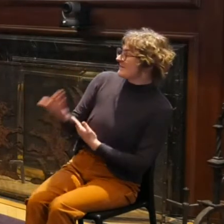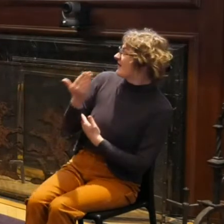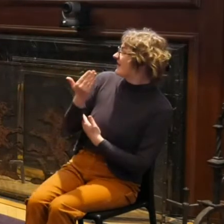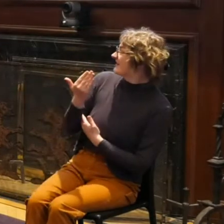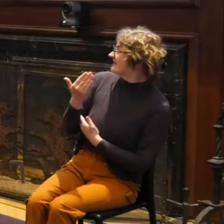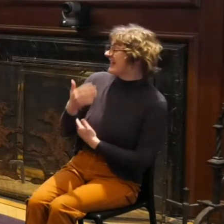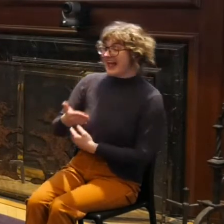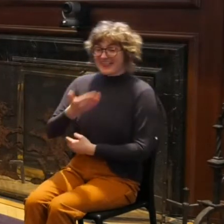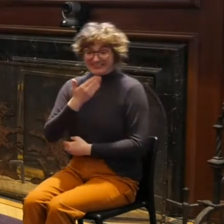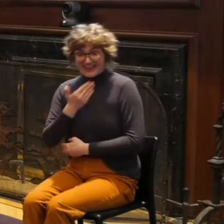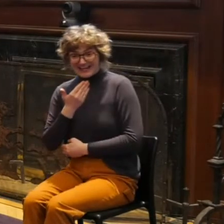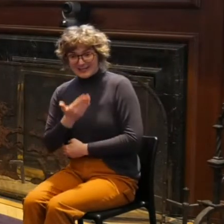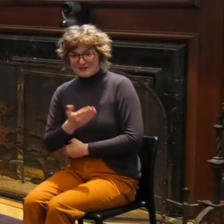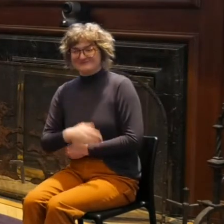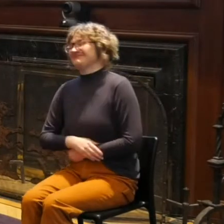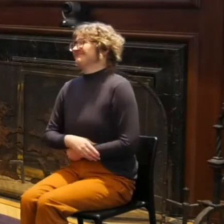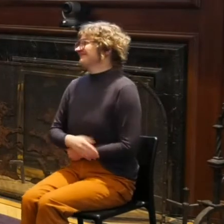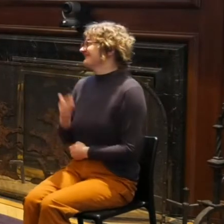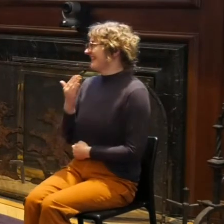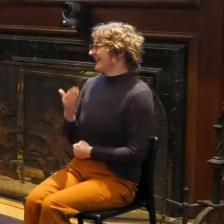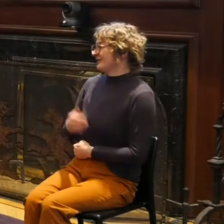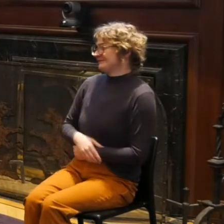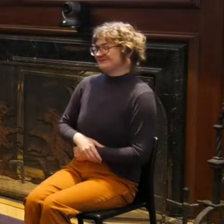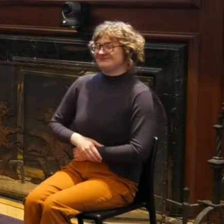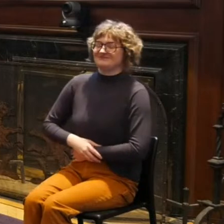And thank you.